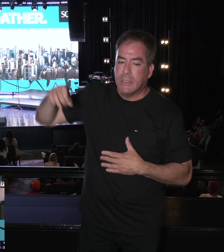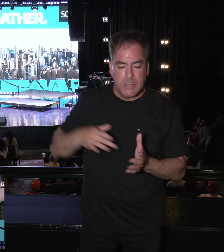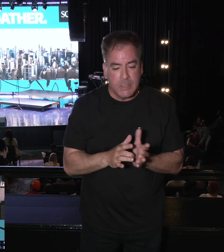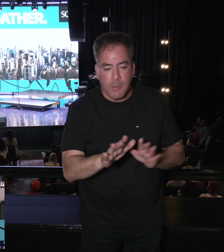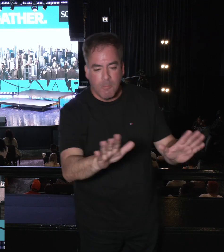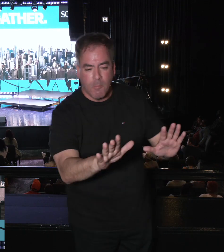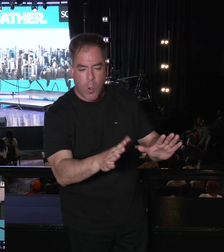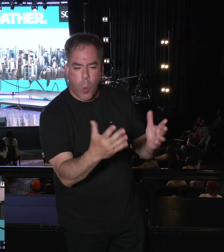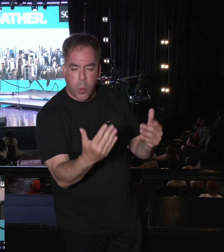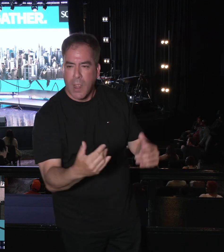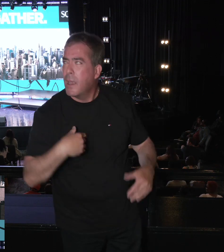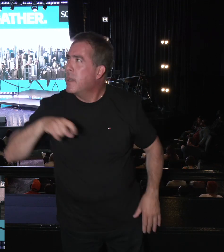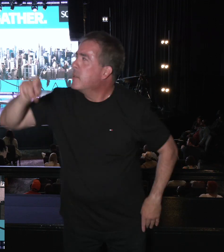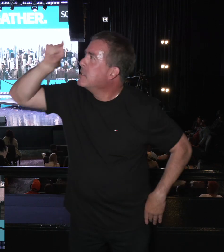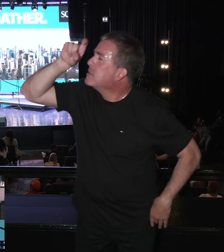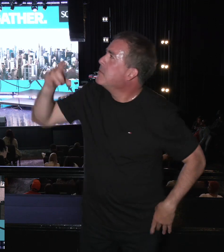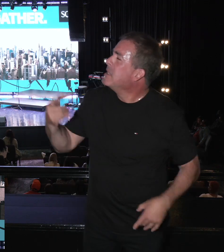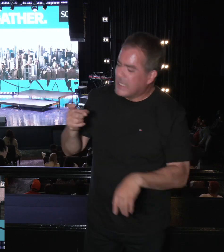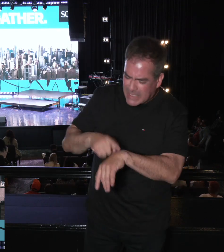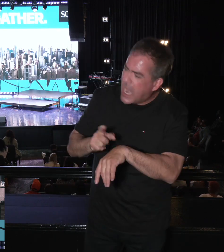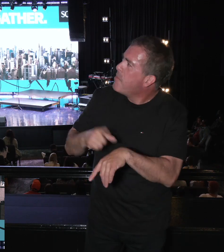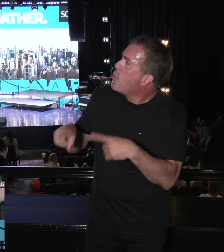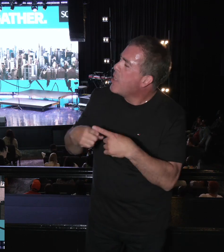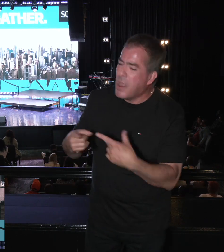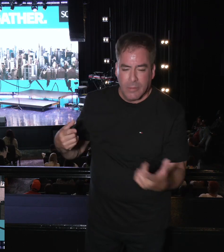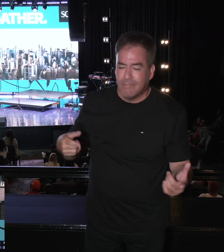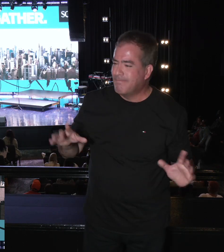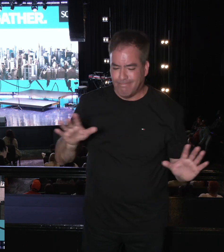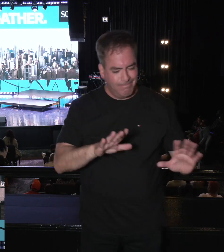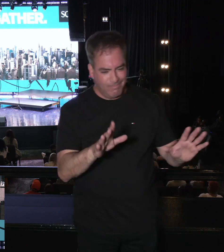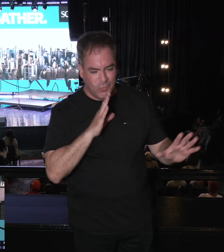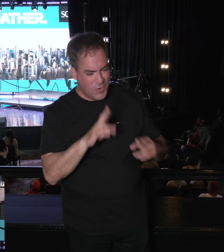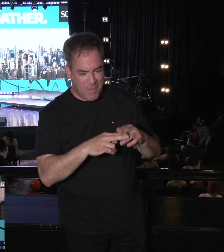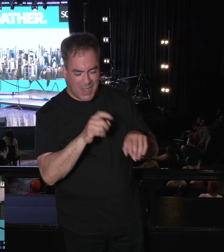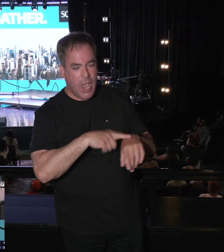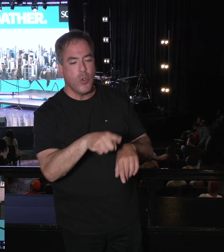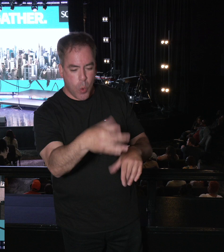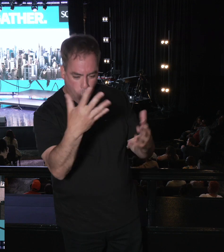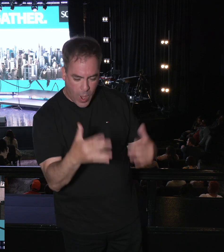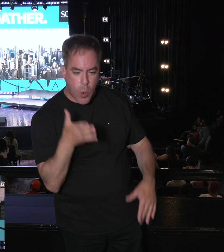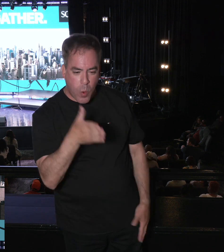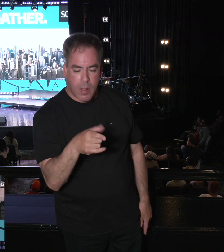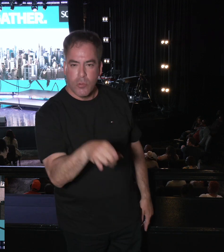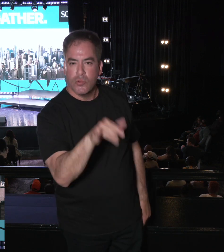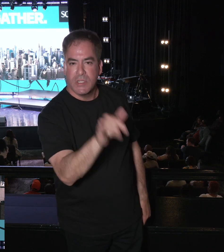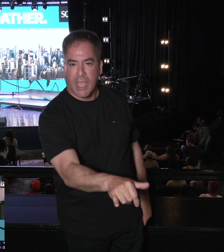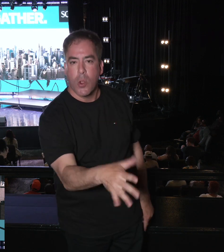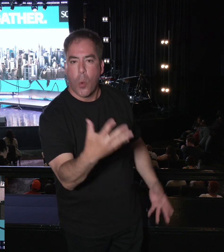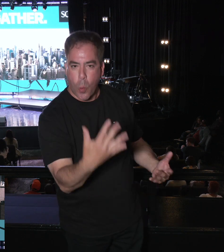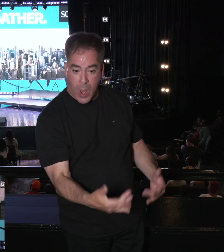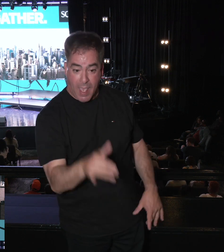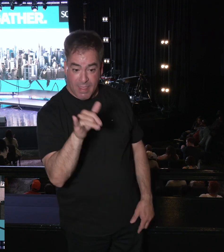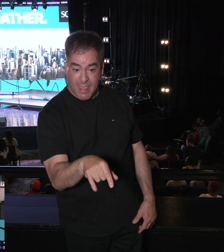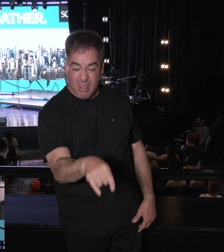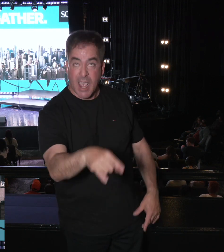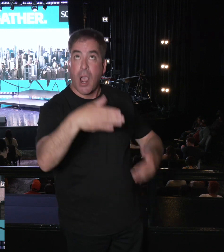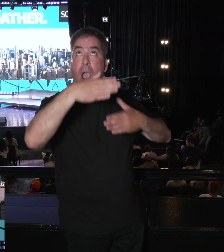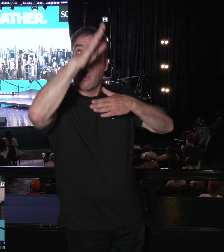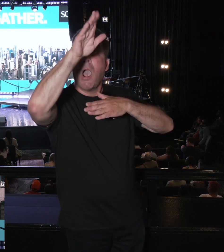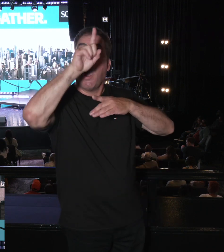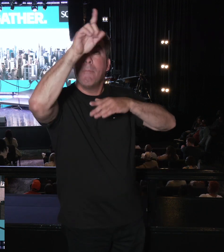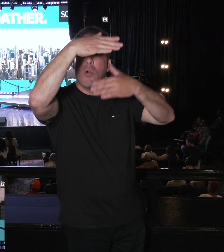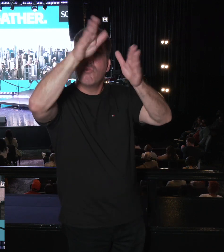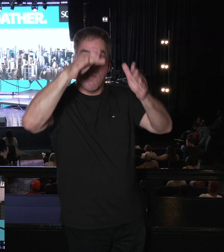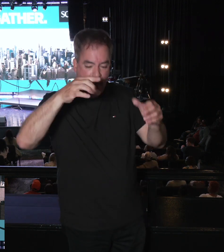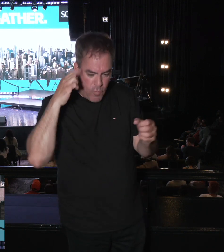like, wait, they got some questions about time. And he goes, we're not going to talk about time. You're going to wait. You're going to wait here and you're going to wait